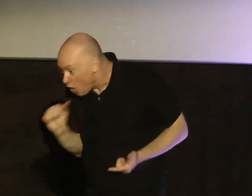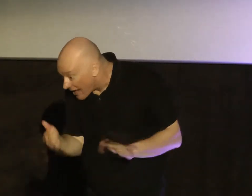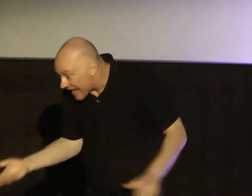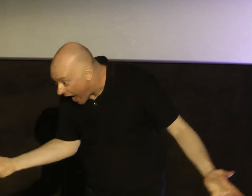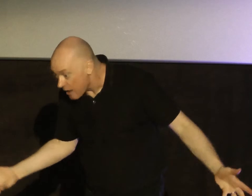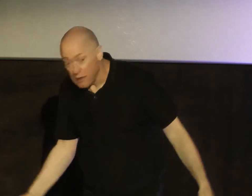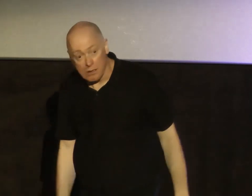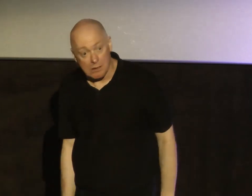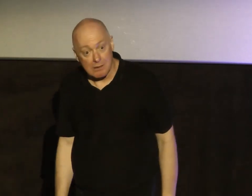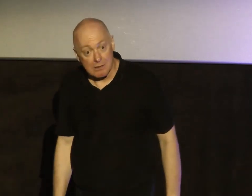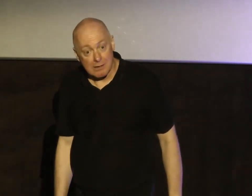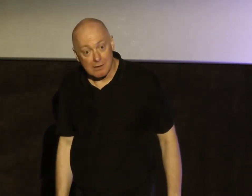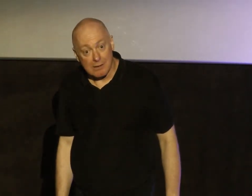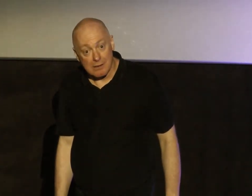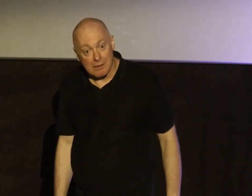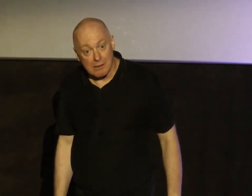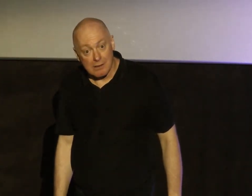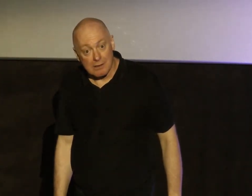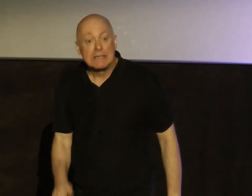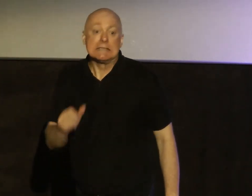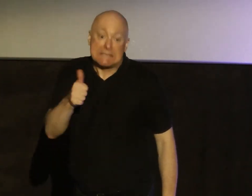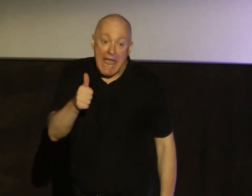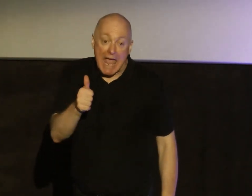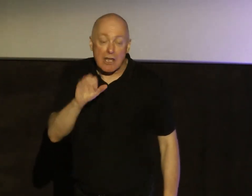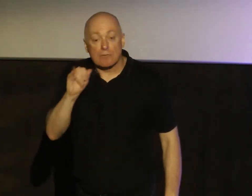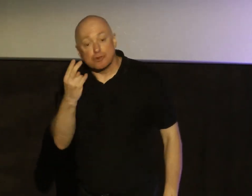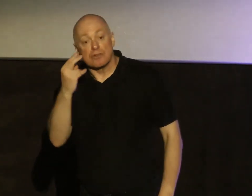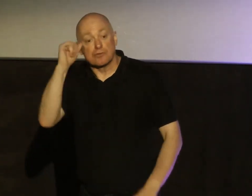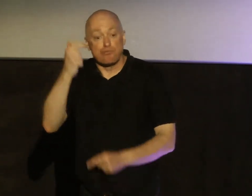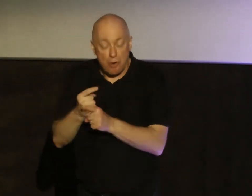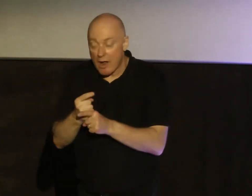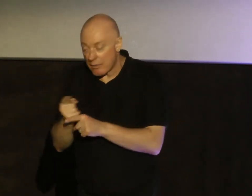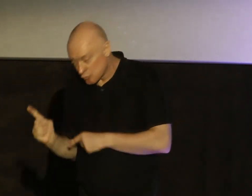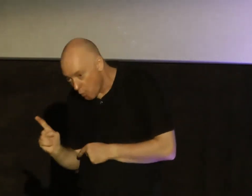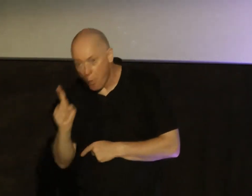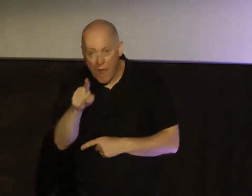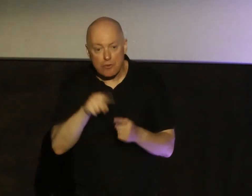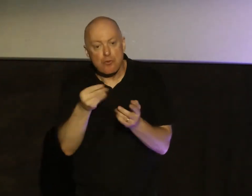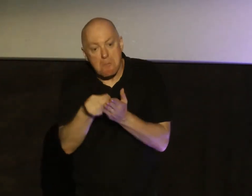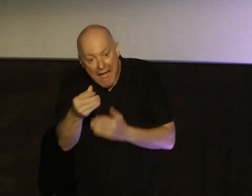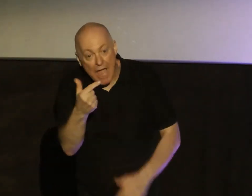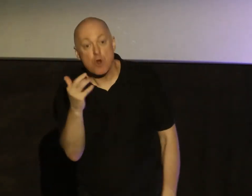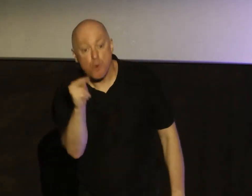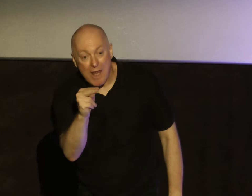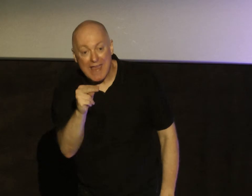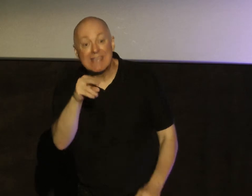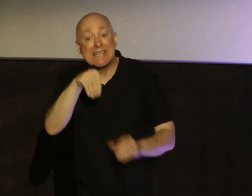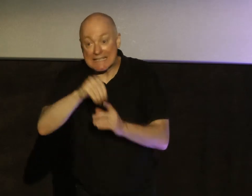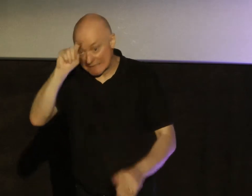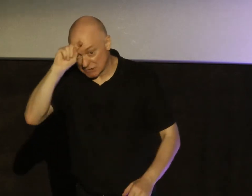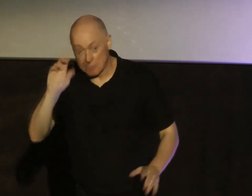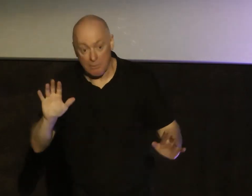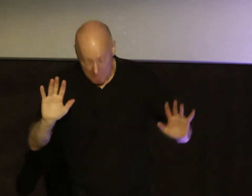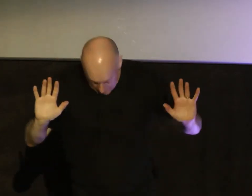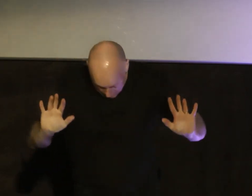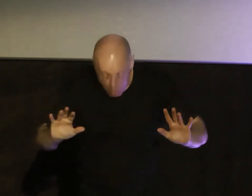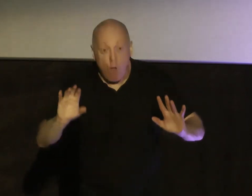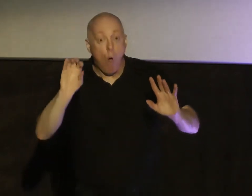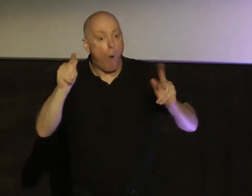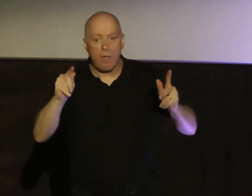die. So 10 of Joseph's brothers went down to buy grain in Egypt. So the famine is widespread. It gets